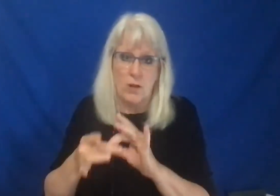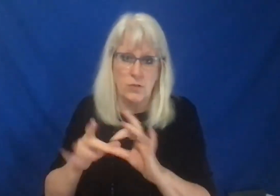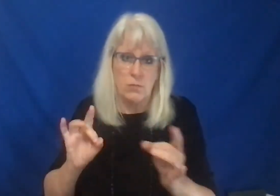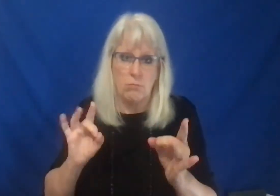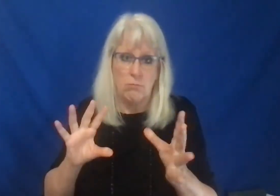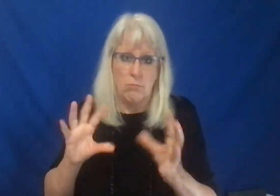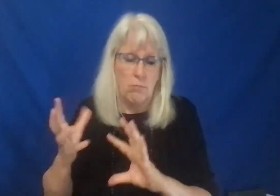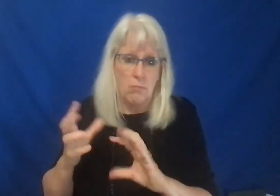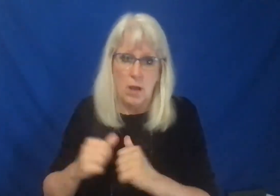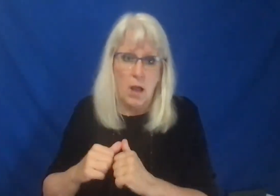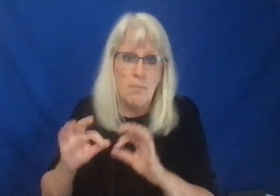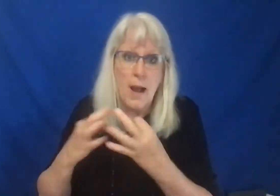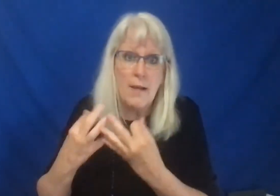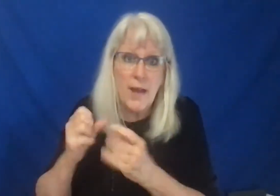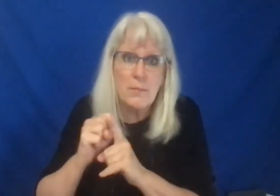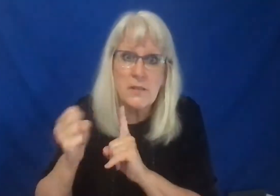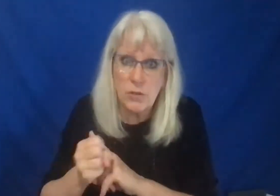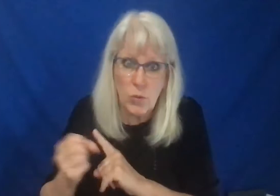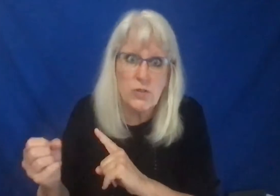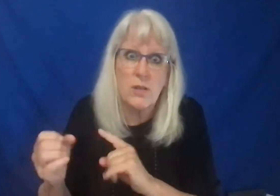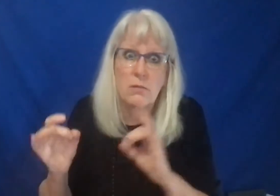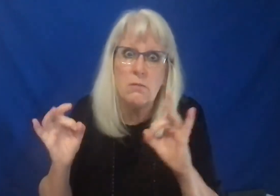my family situation up against any